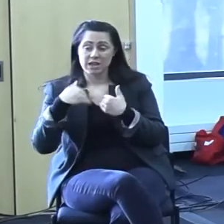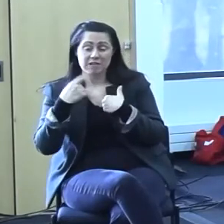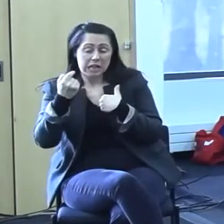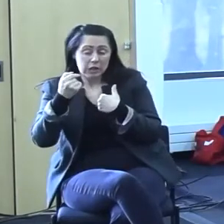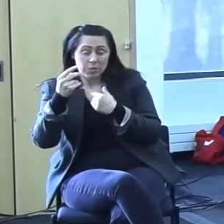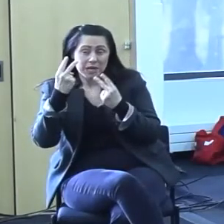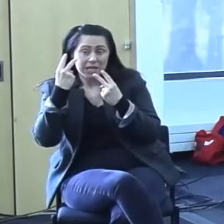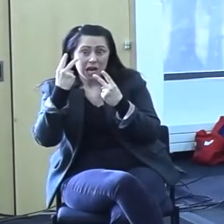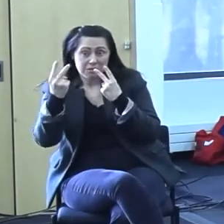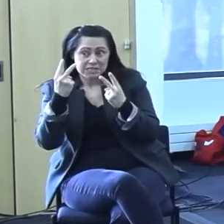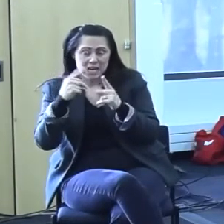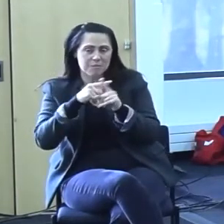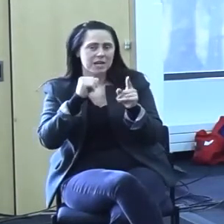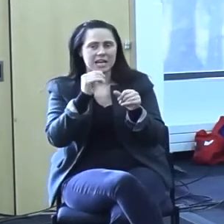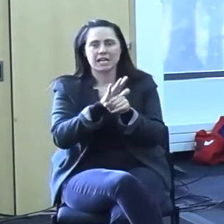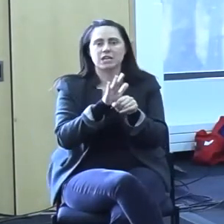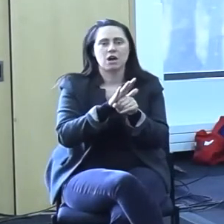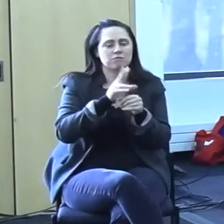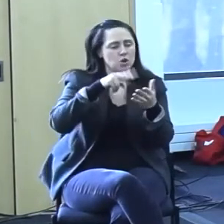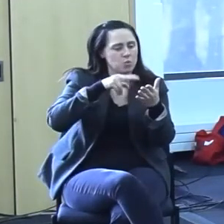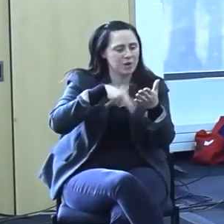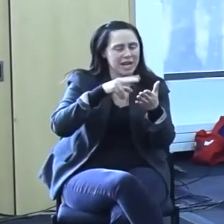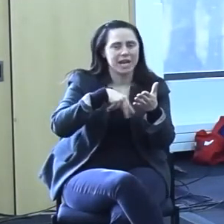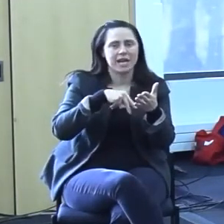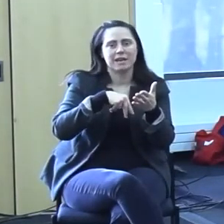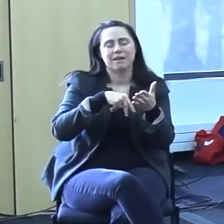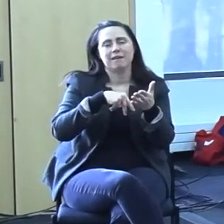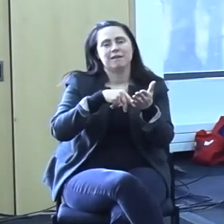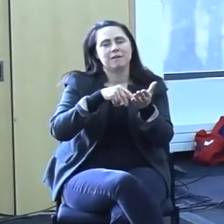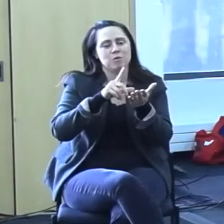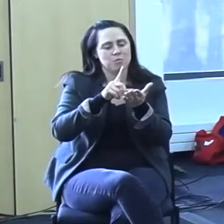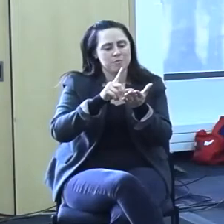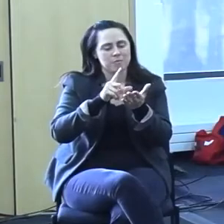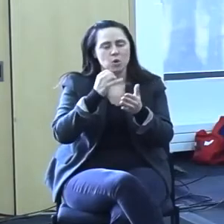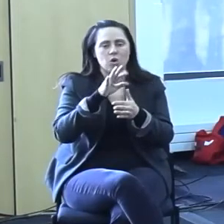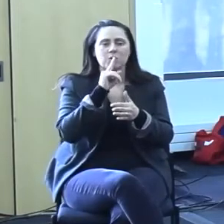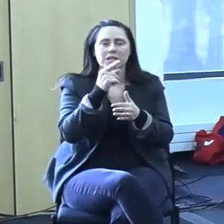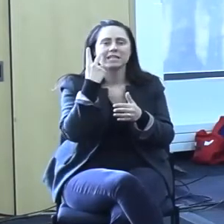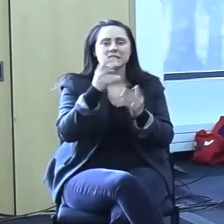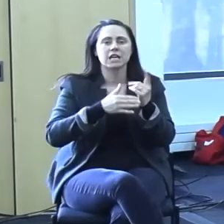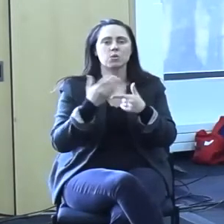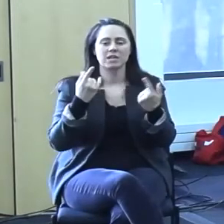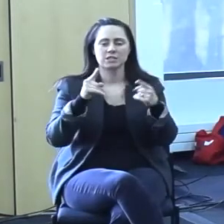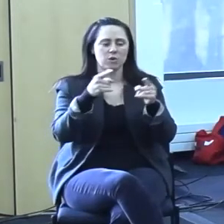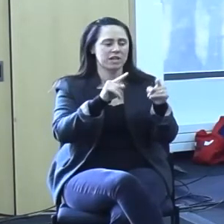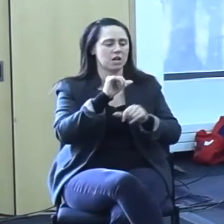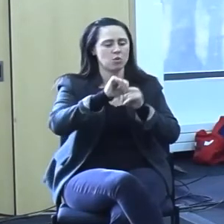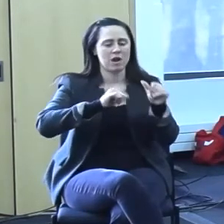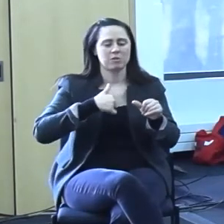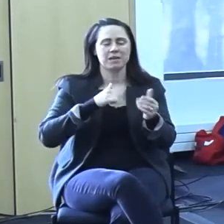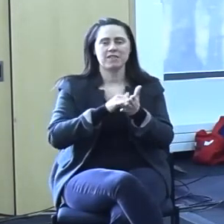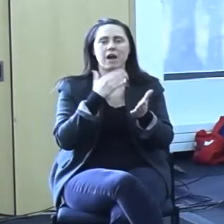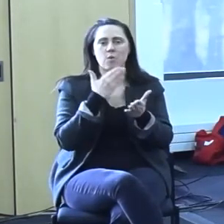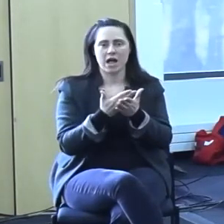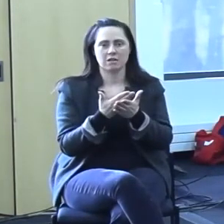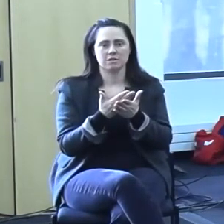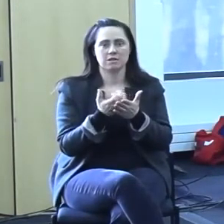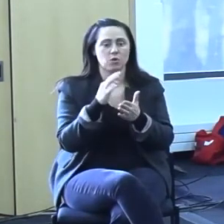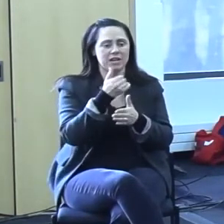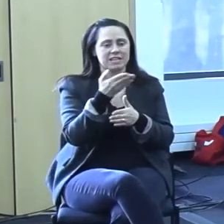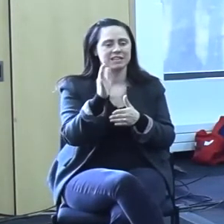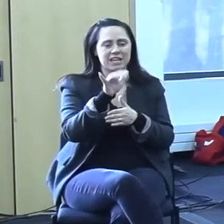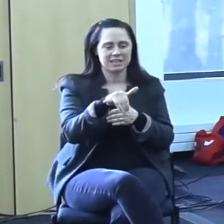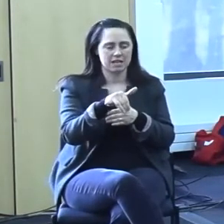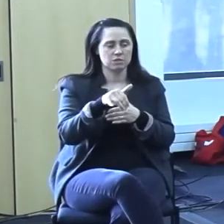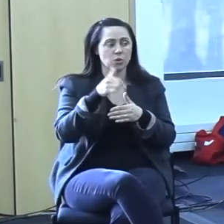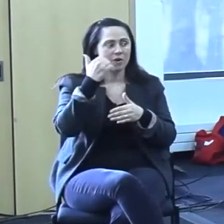like read, print, or really see like what's going on around me that well or anything like that.